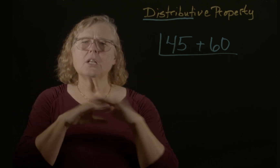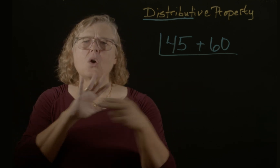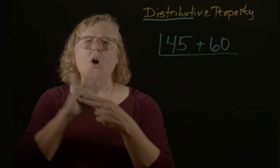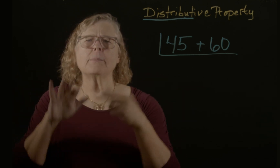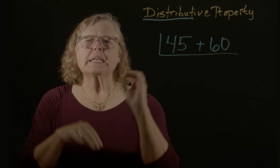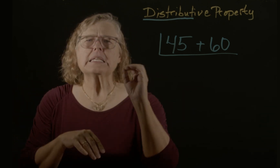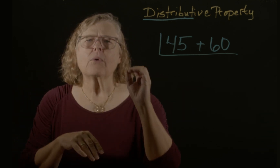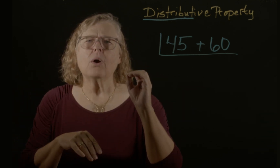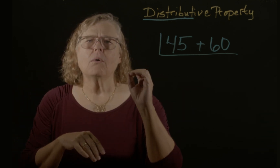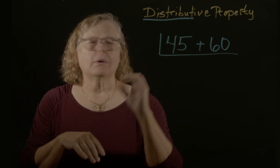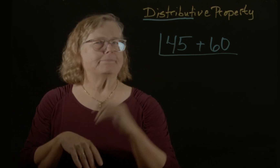Hey, don't call me a 0.